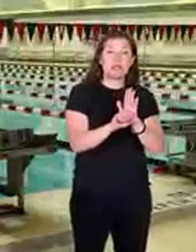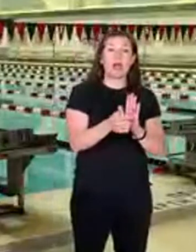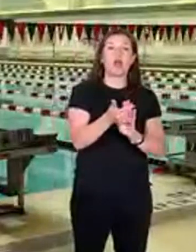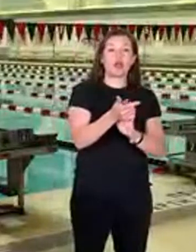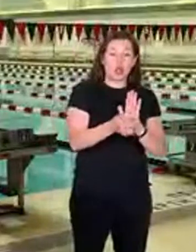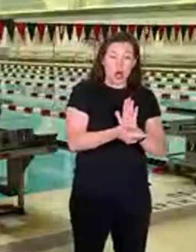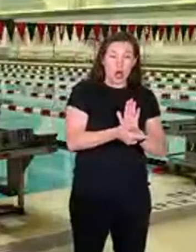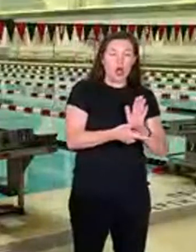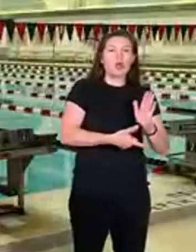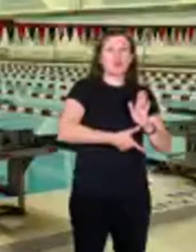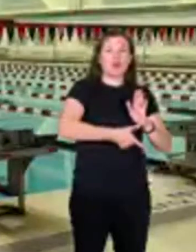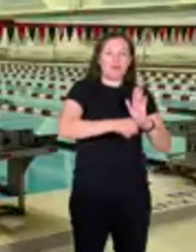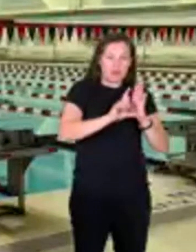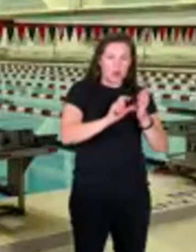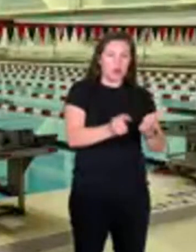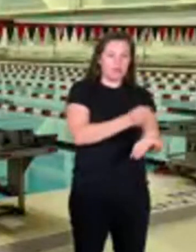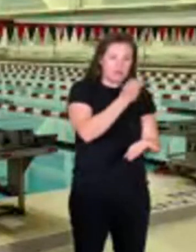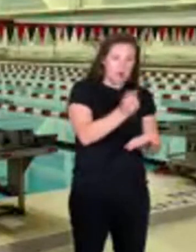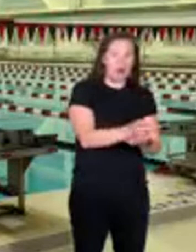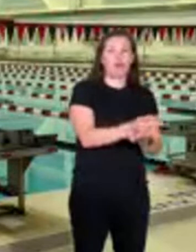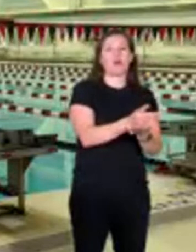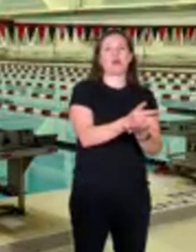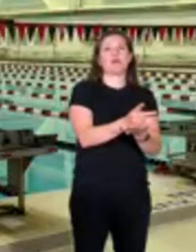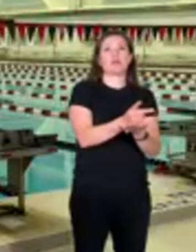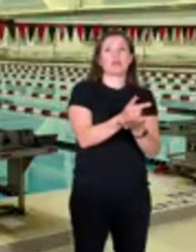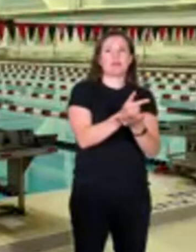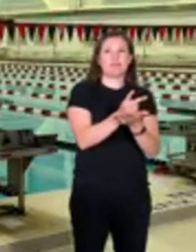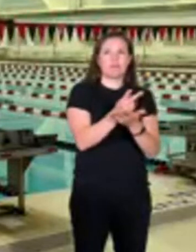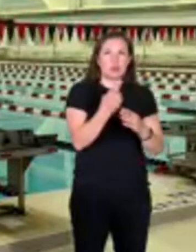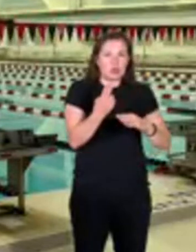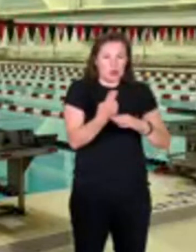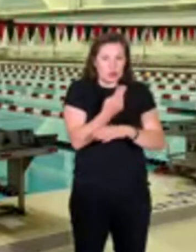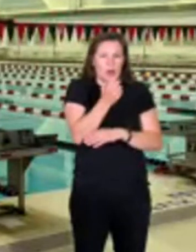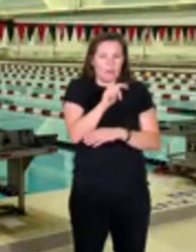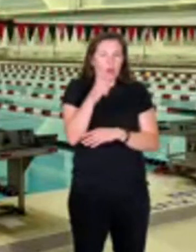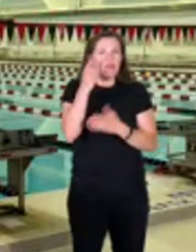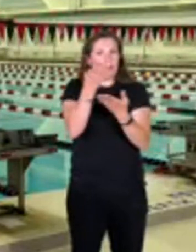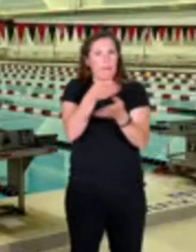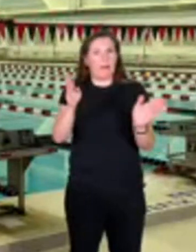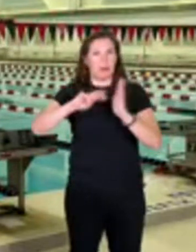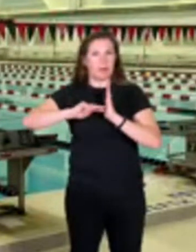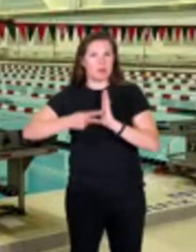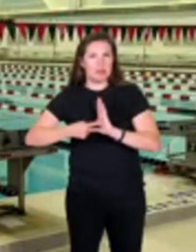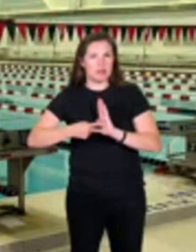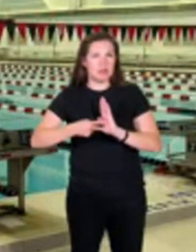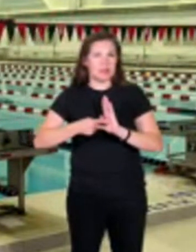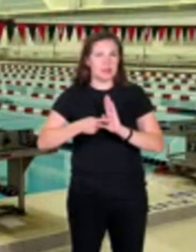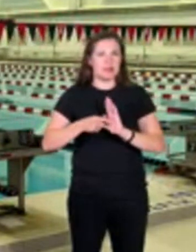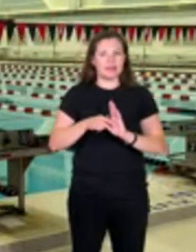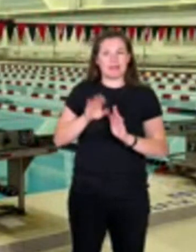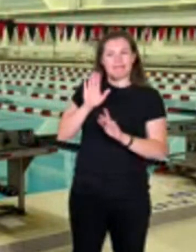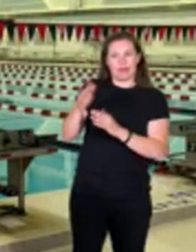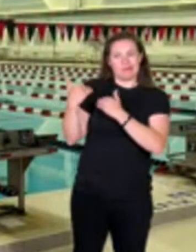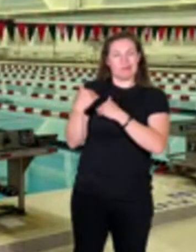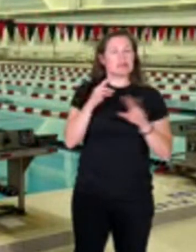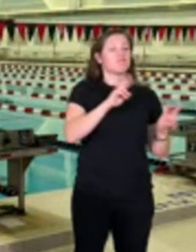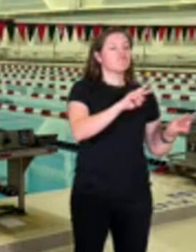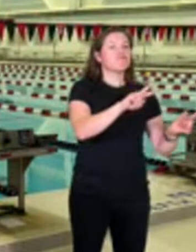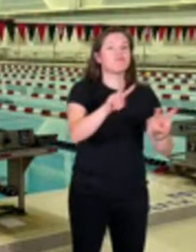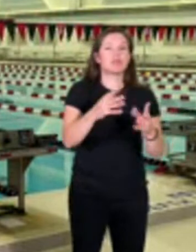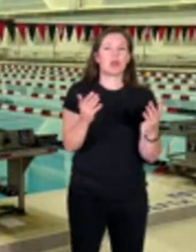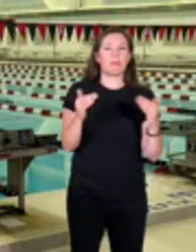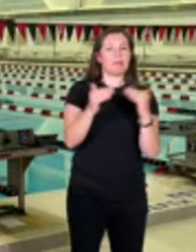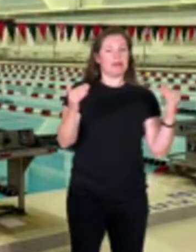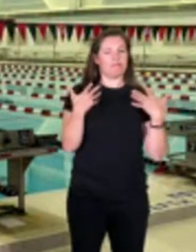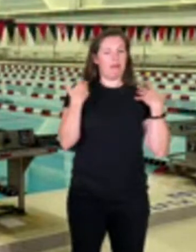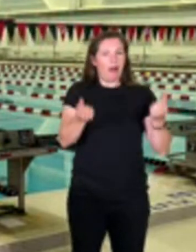to review and authorize the use of pools for public purposes to ensure that they're meeting all health and